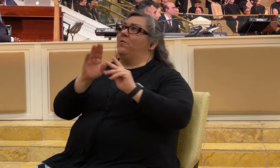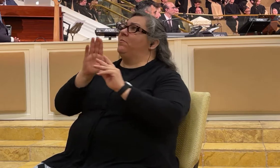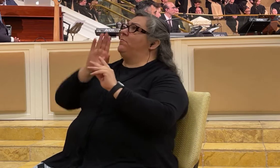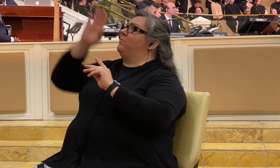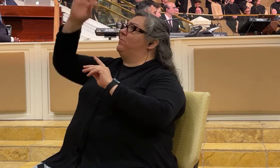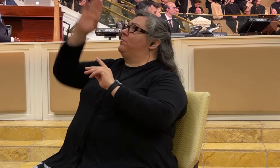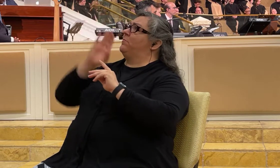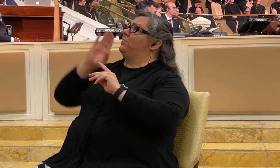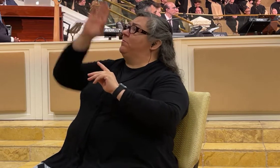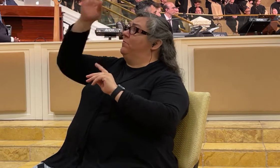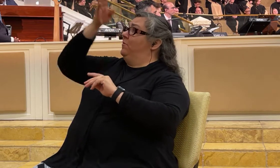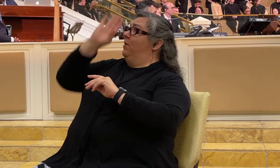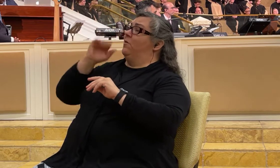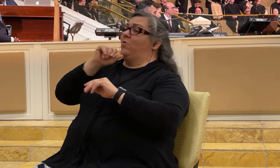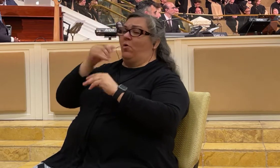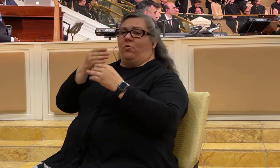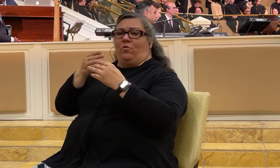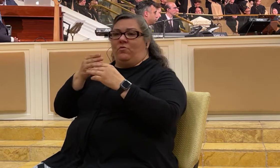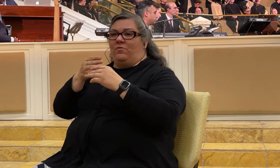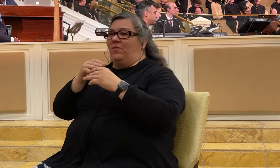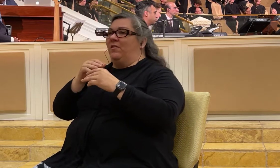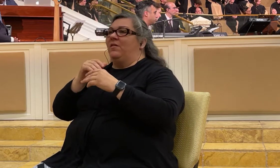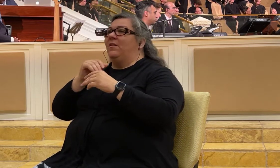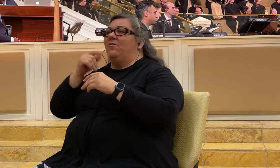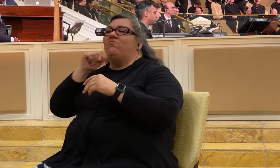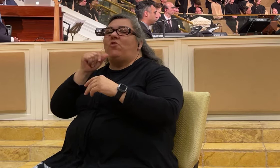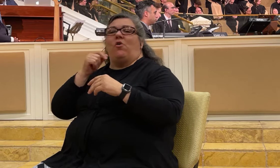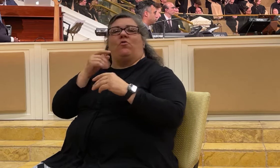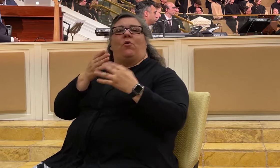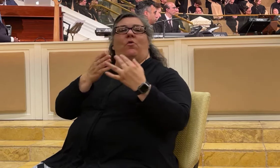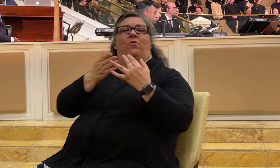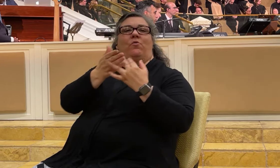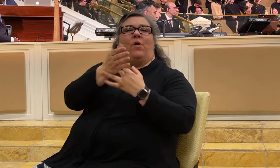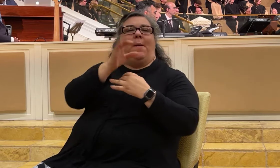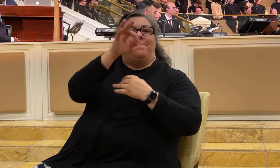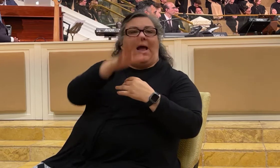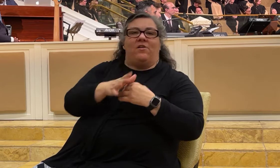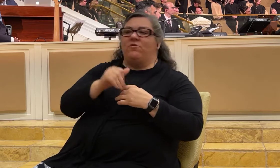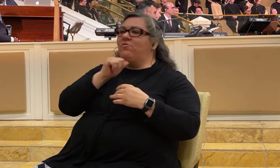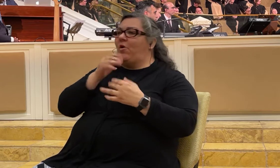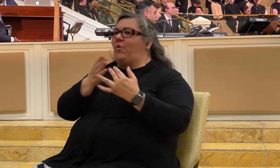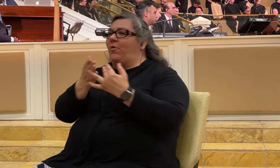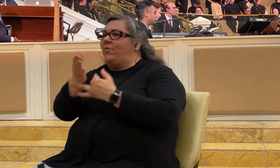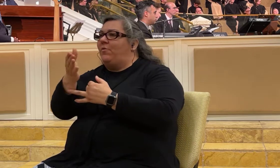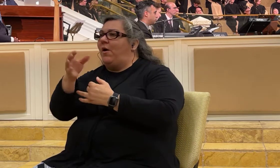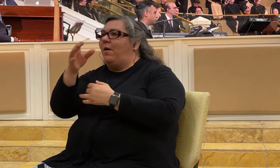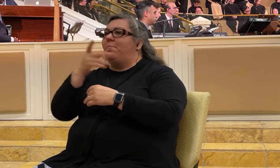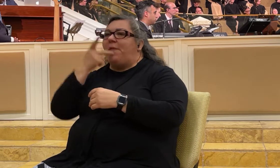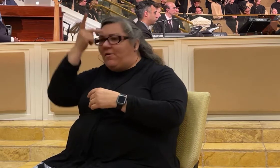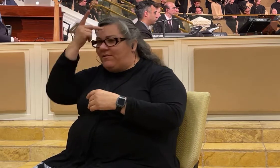go through elders, that does not go through pastors, that does not go through bishops. They have a direct line to God that doesn't get anything from anybody else.